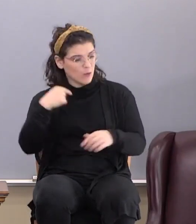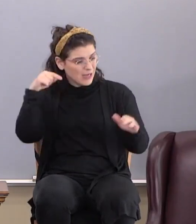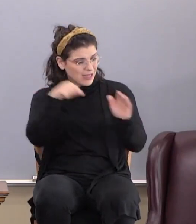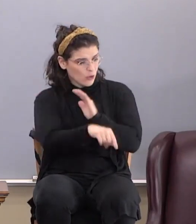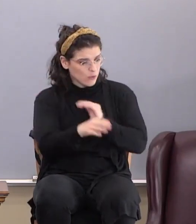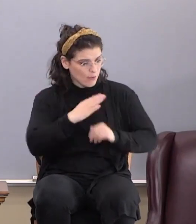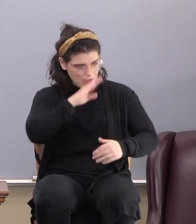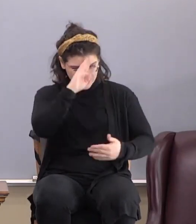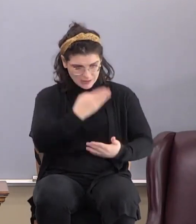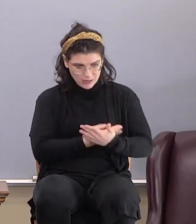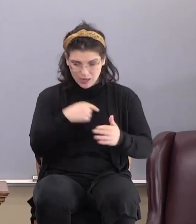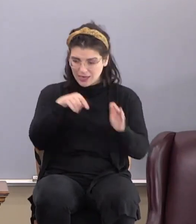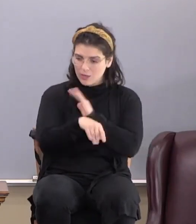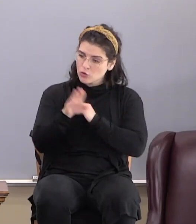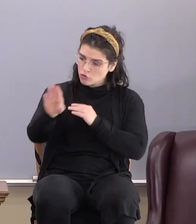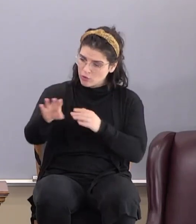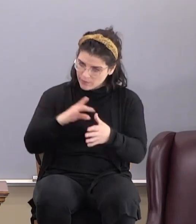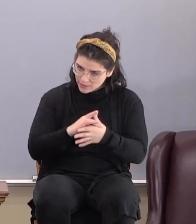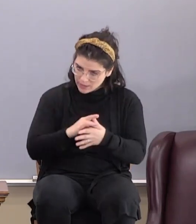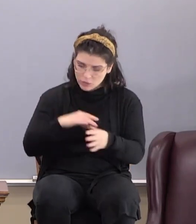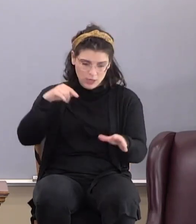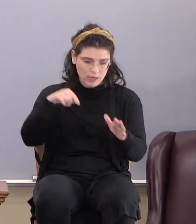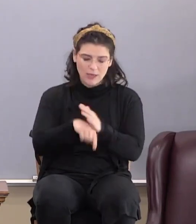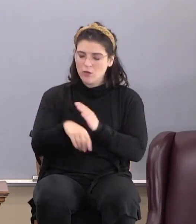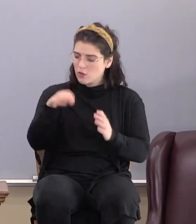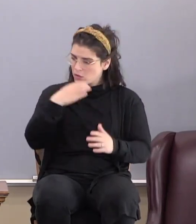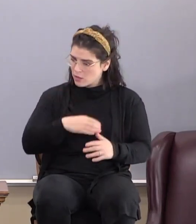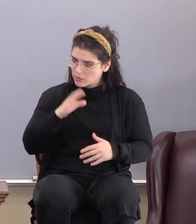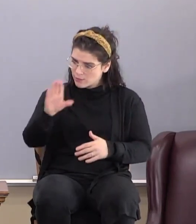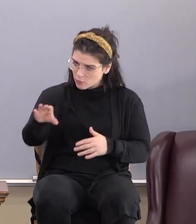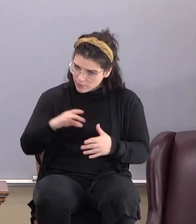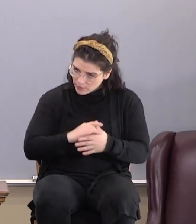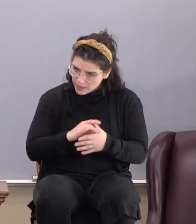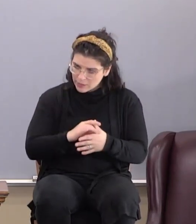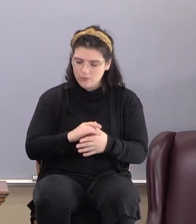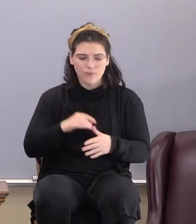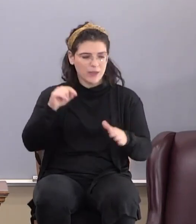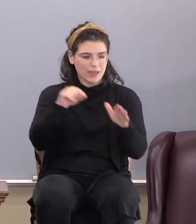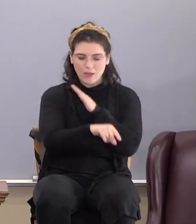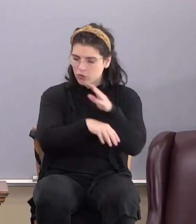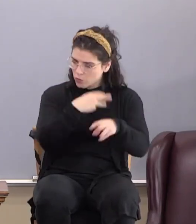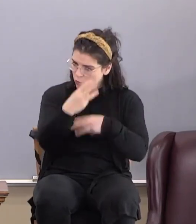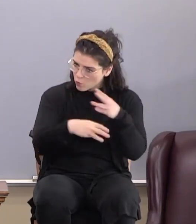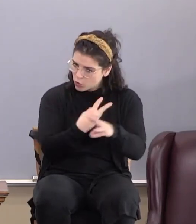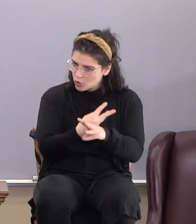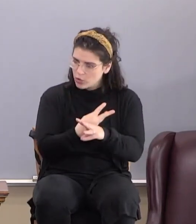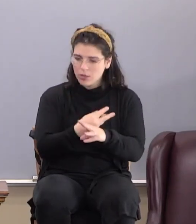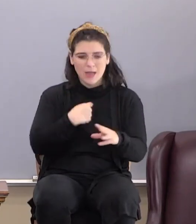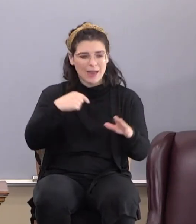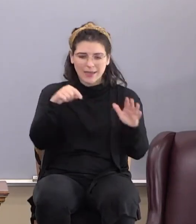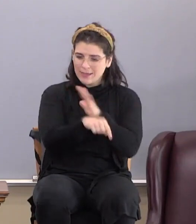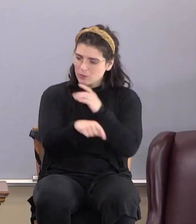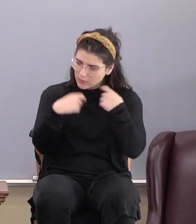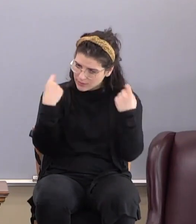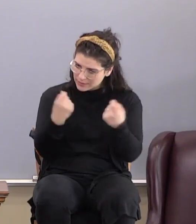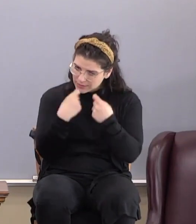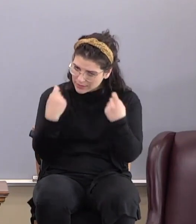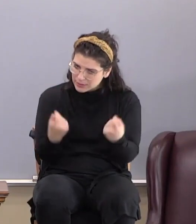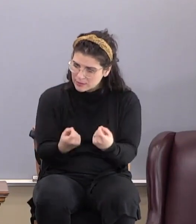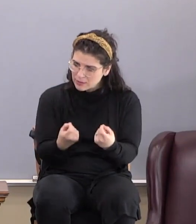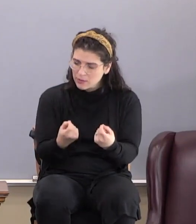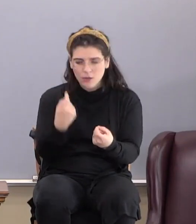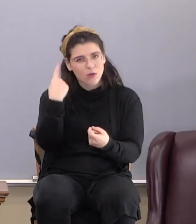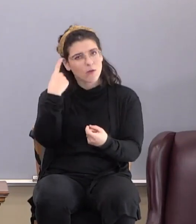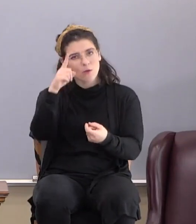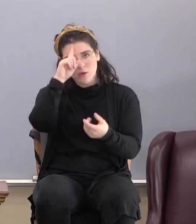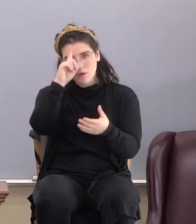I killed your flesh, I killed the lust of the flesh, I killed the world, I killed sin. So for